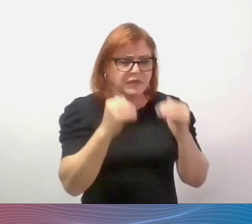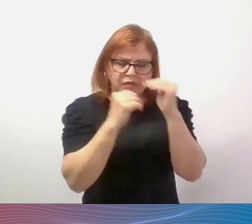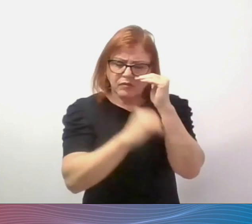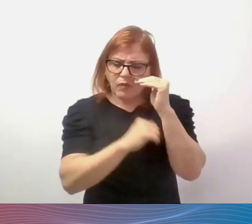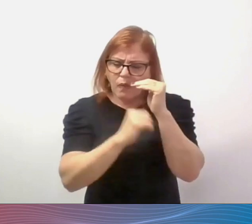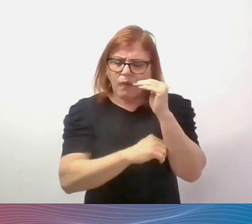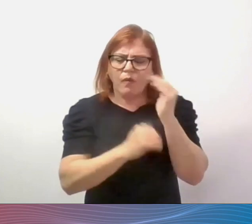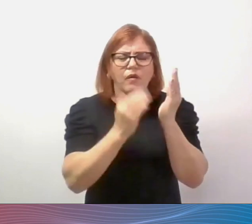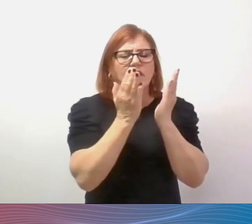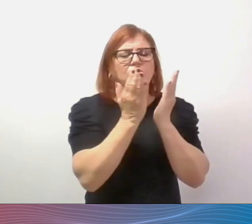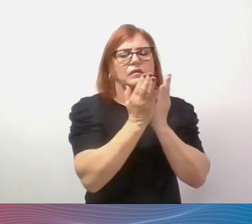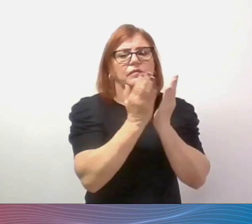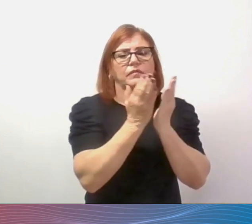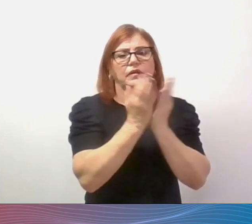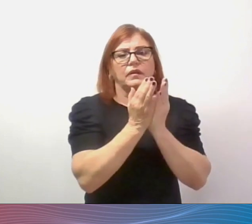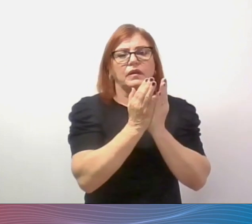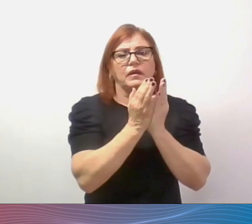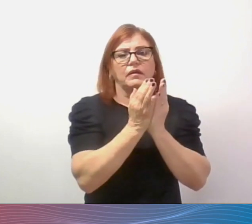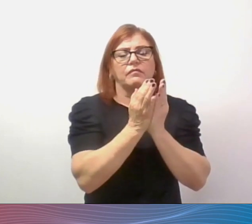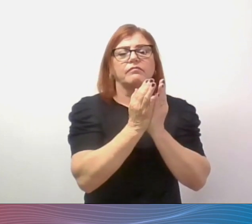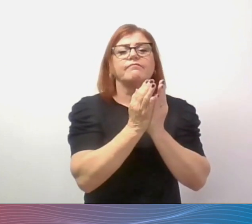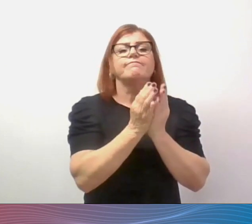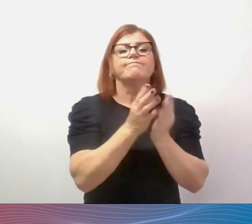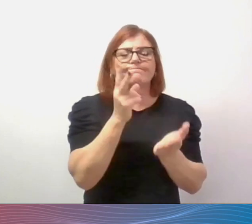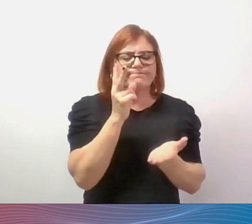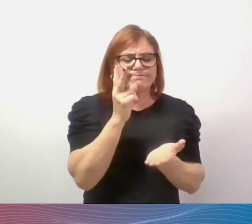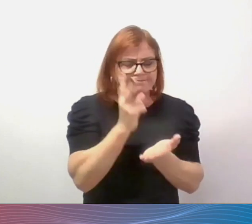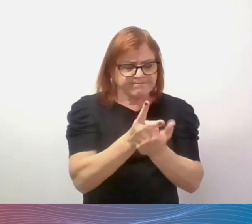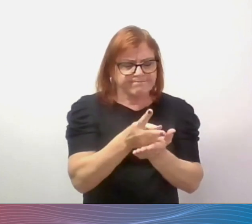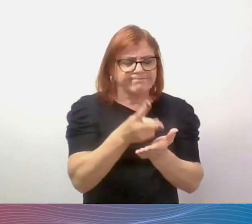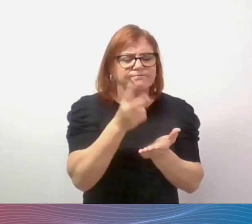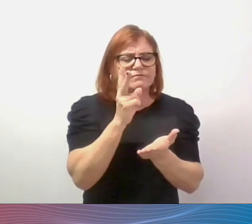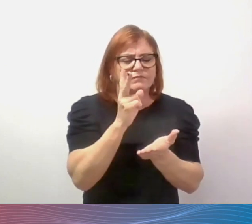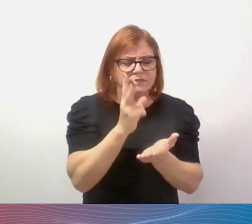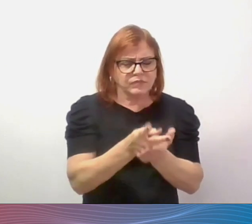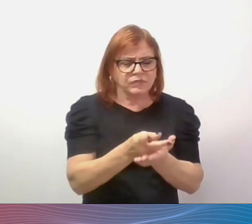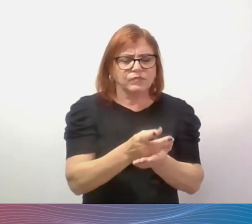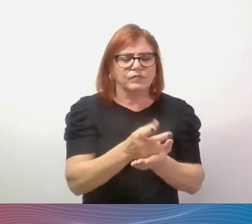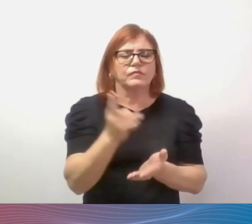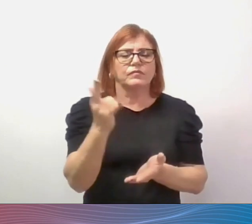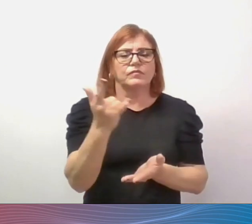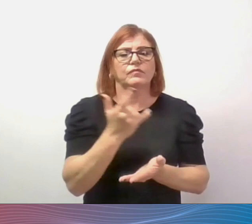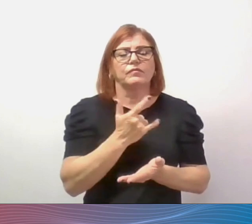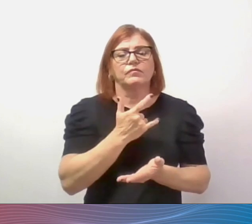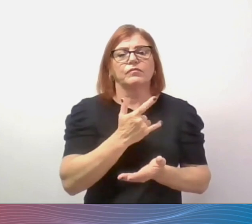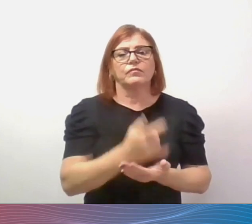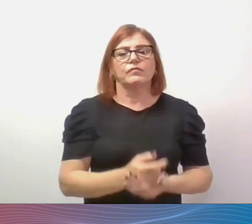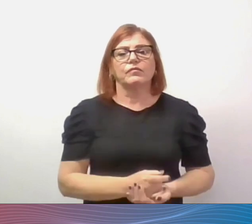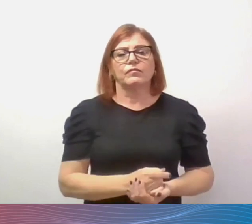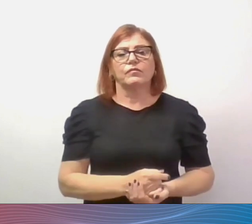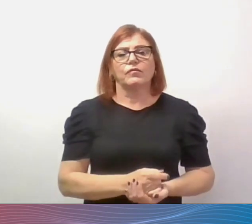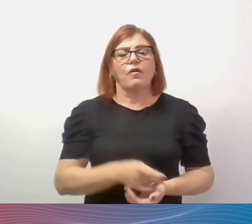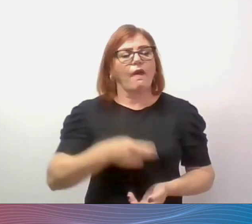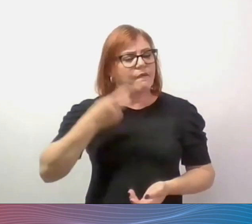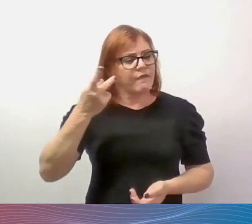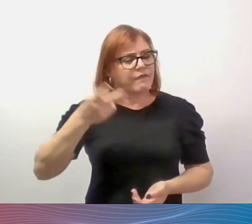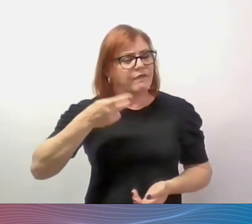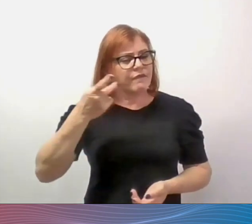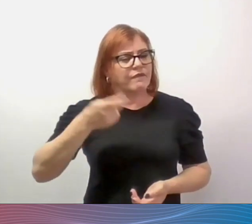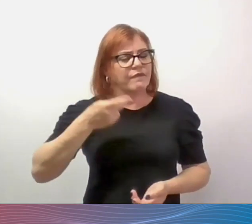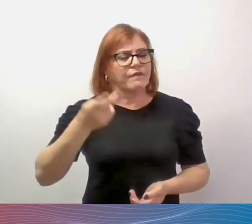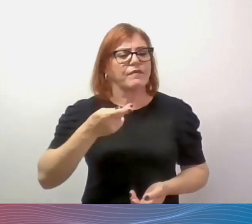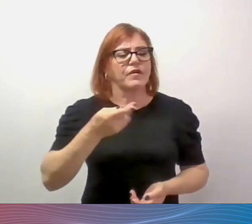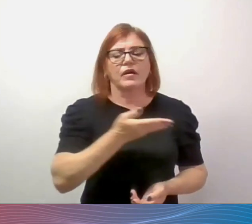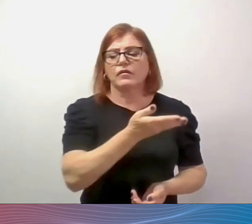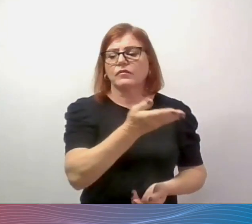word, permanece no amor. They abide in love. Tenho-vos dito estas coisas para que o meu gozo esteja em